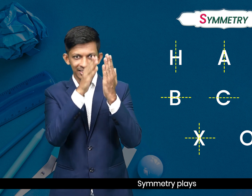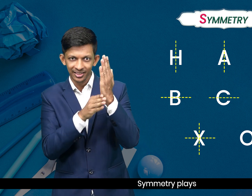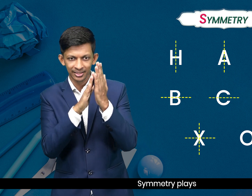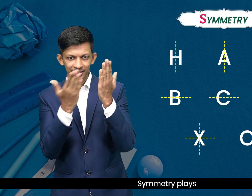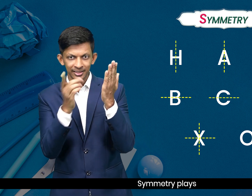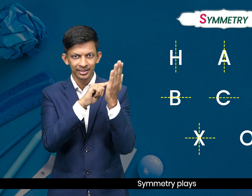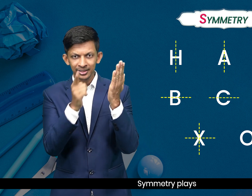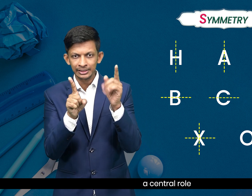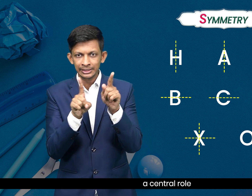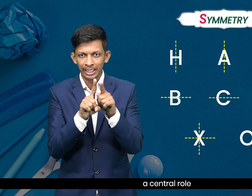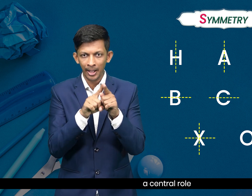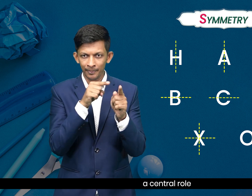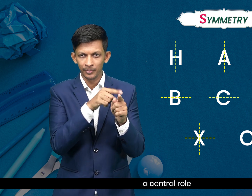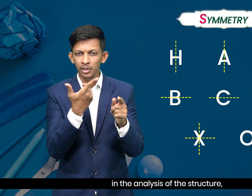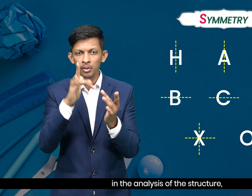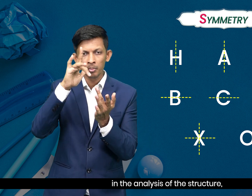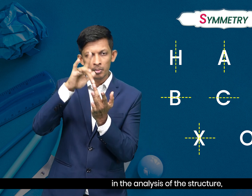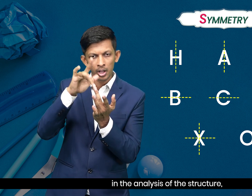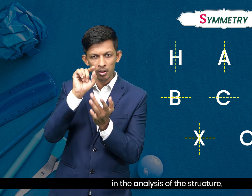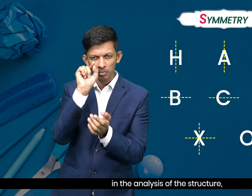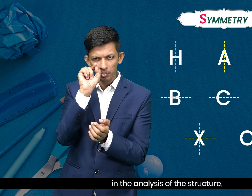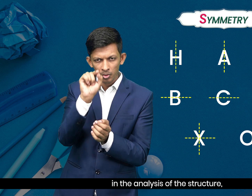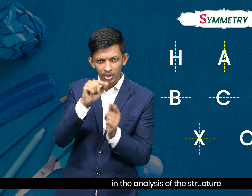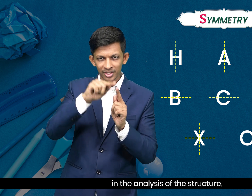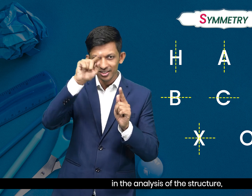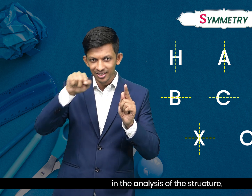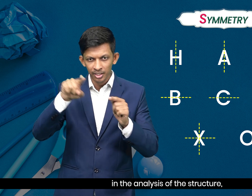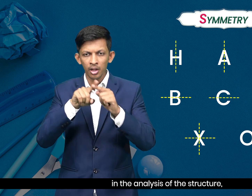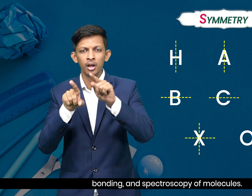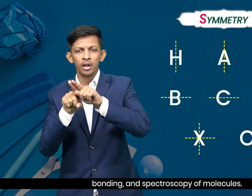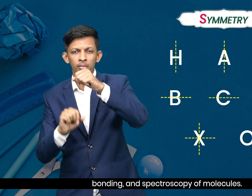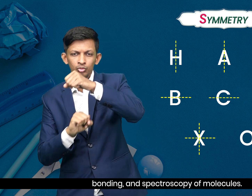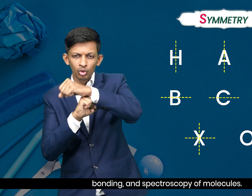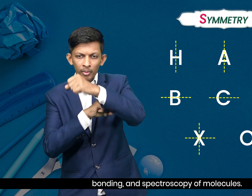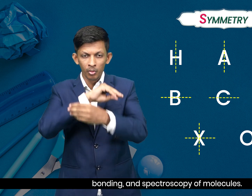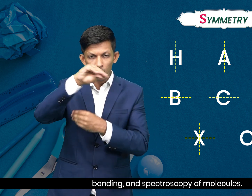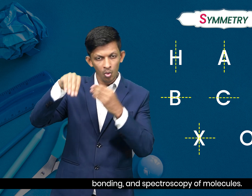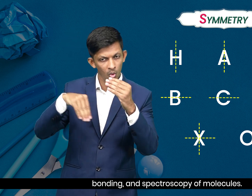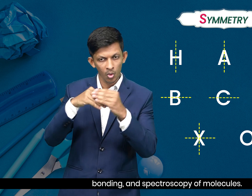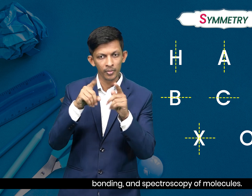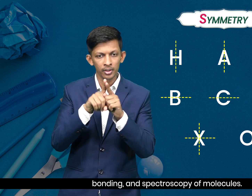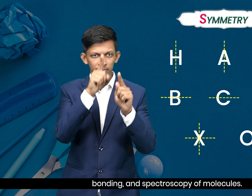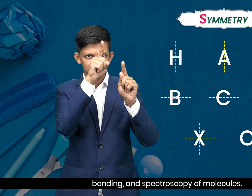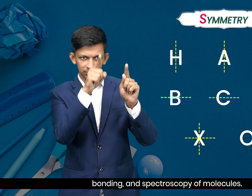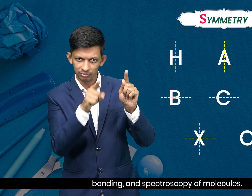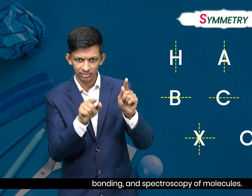Symmetry plays a central role in the analysis of the structure, bonding and spectroscopy of molecules.